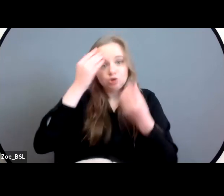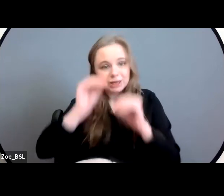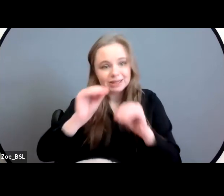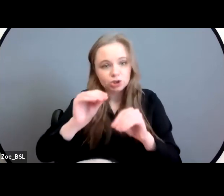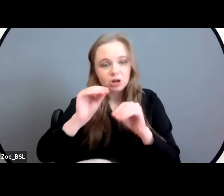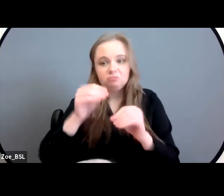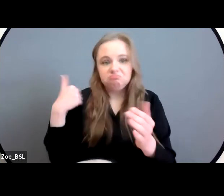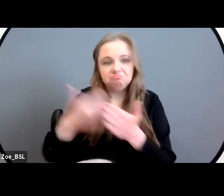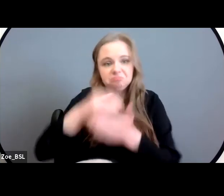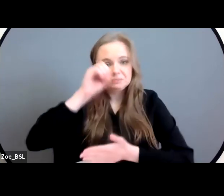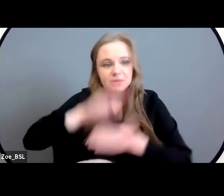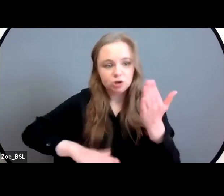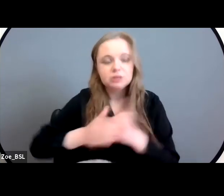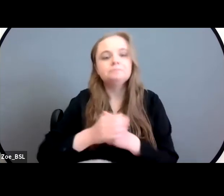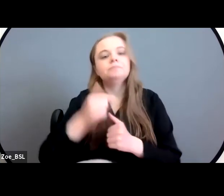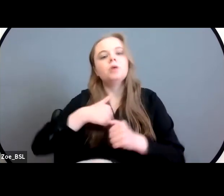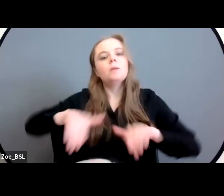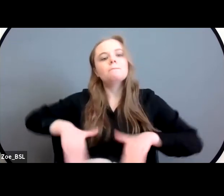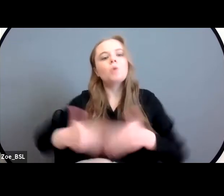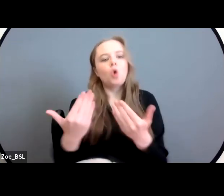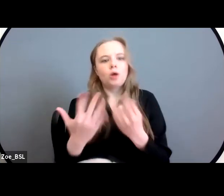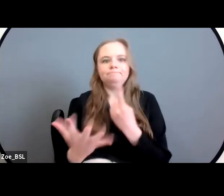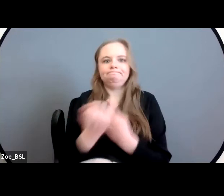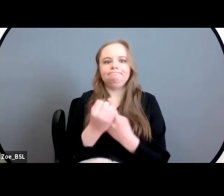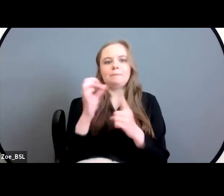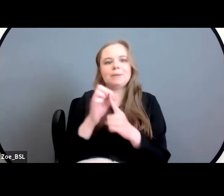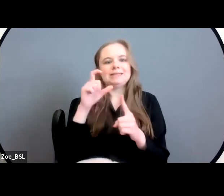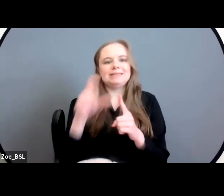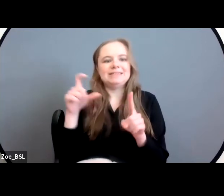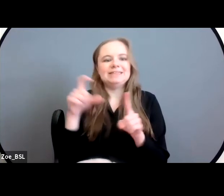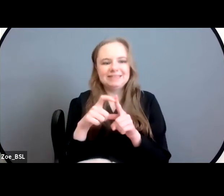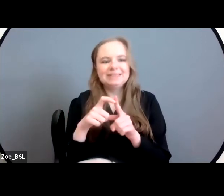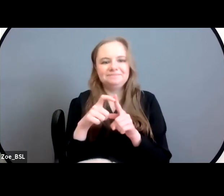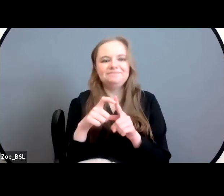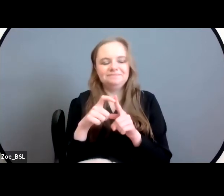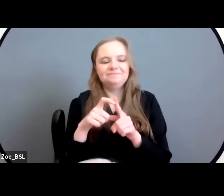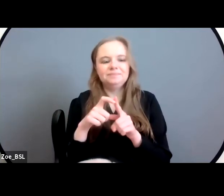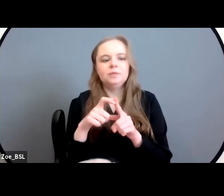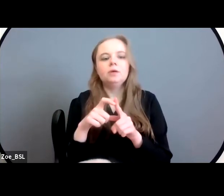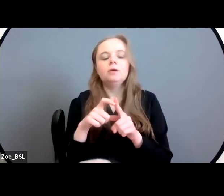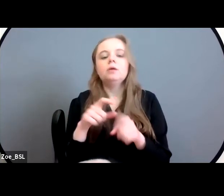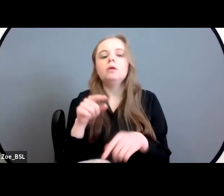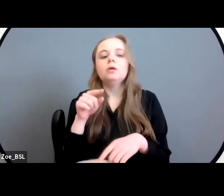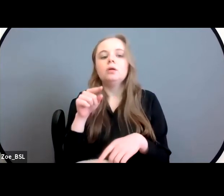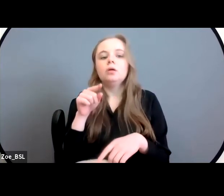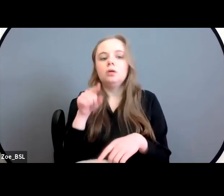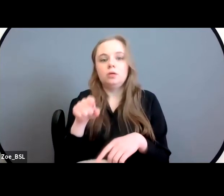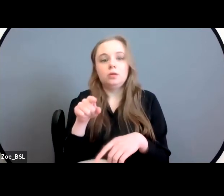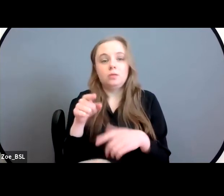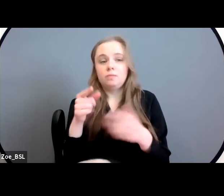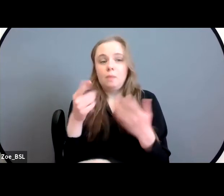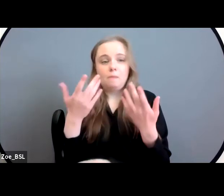journey. So I was born with PCD, the condition, and I have always